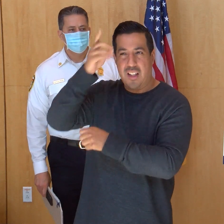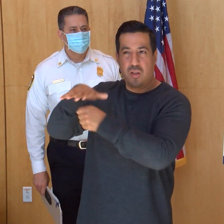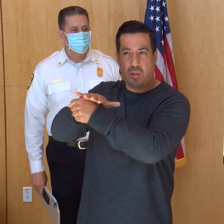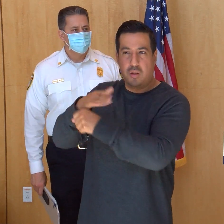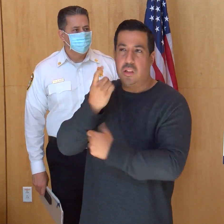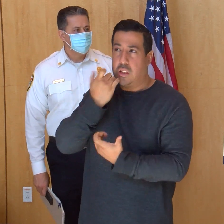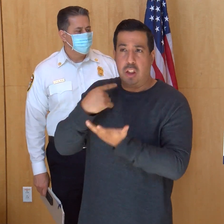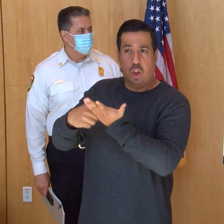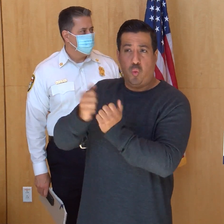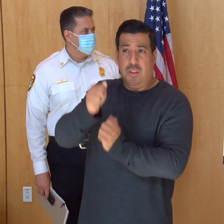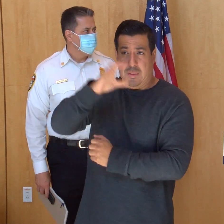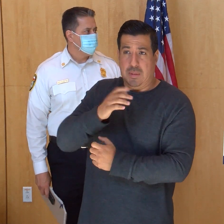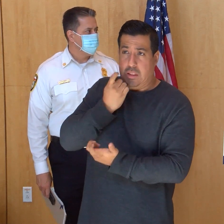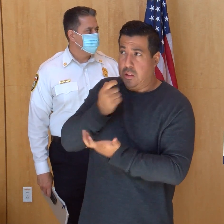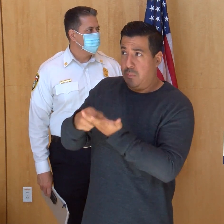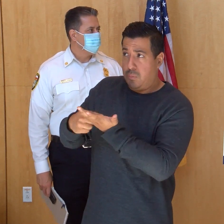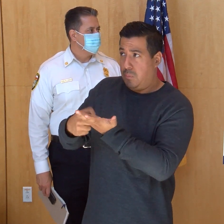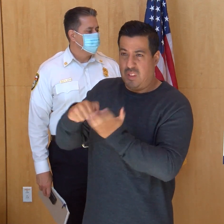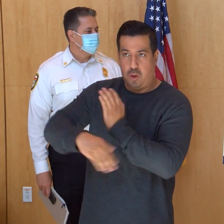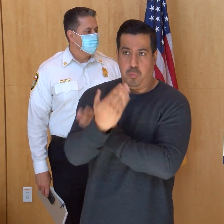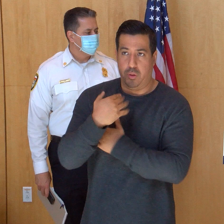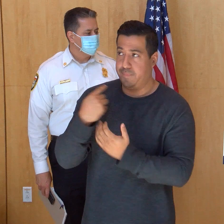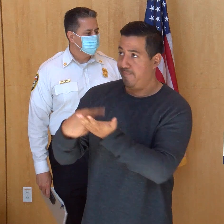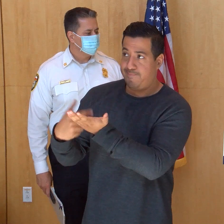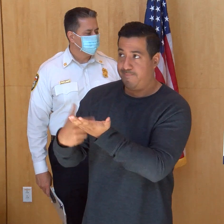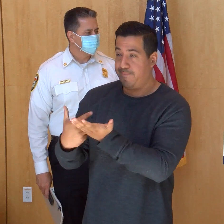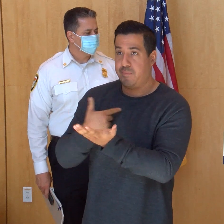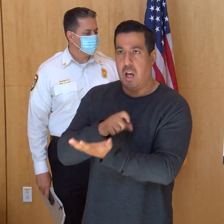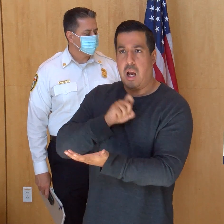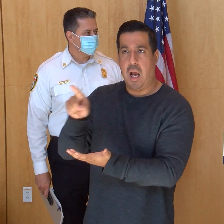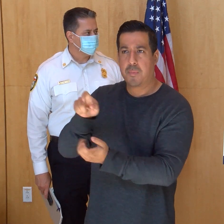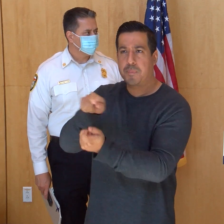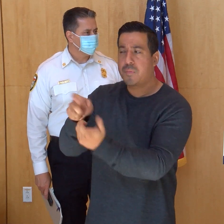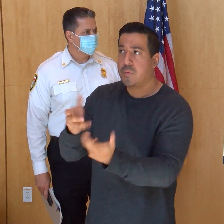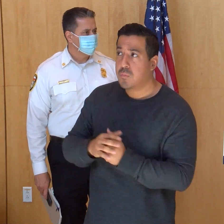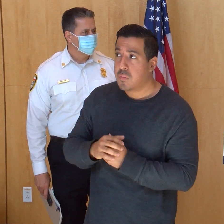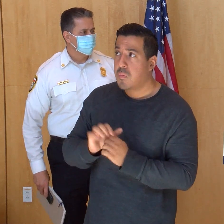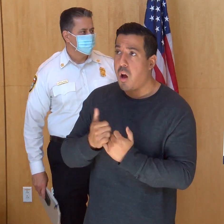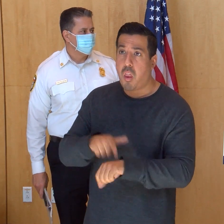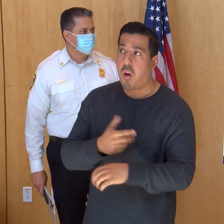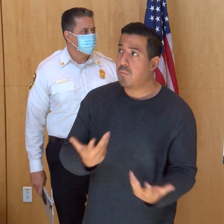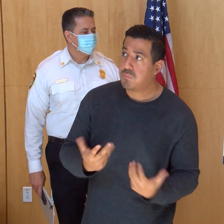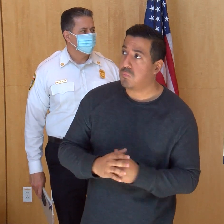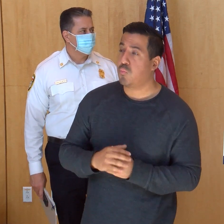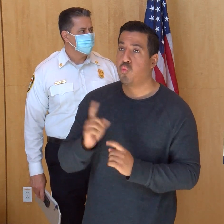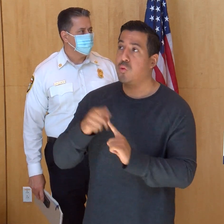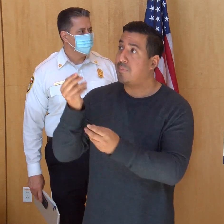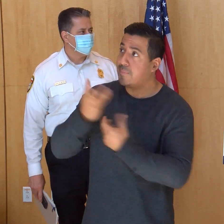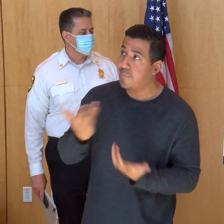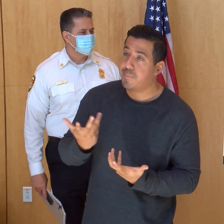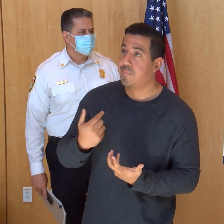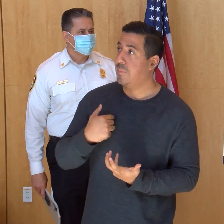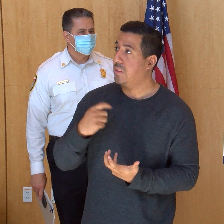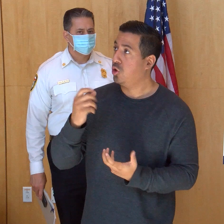conversation with him this morning and asked specifically, how much longer? What can you tell